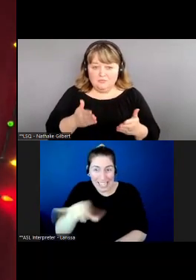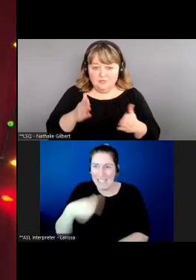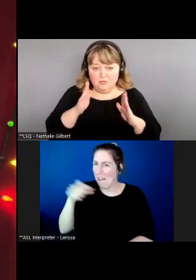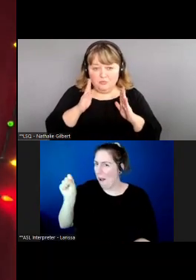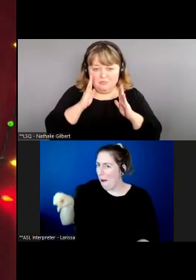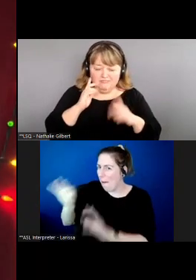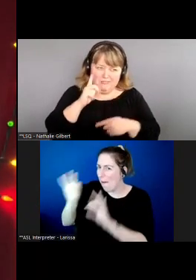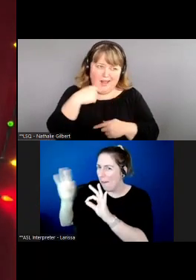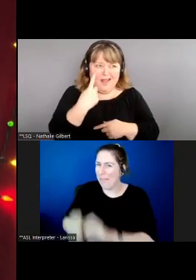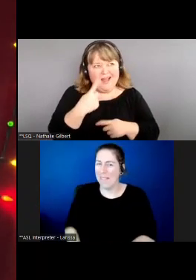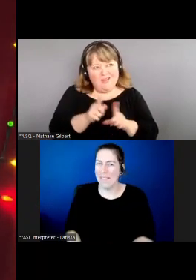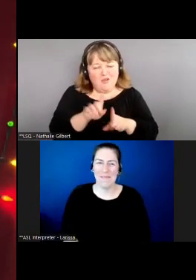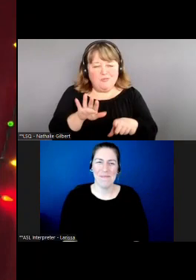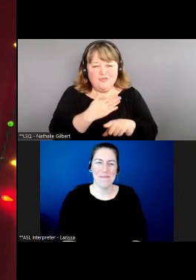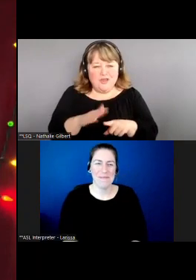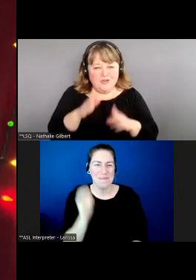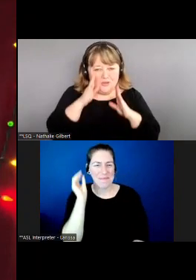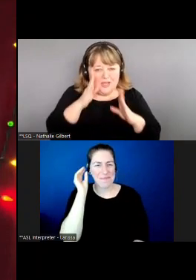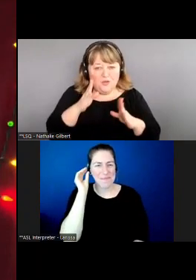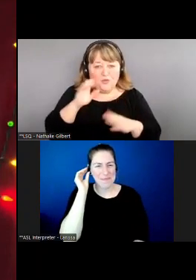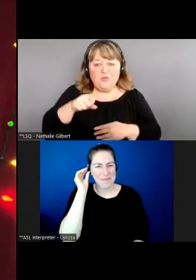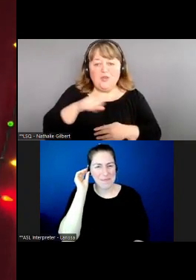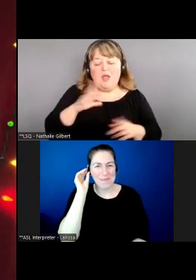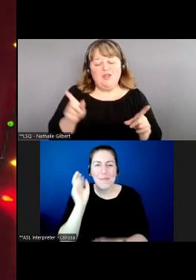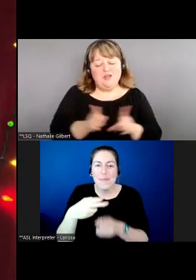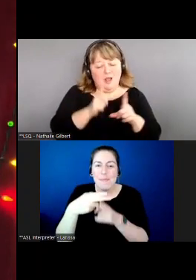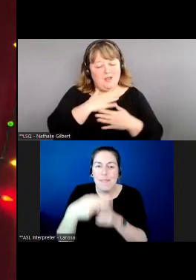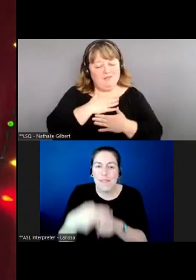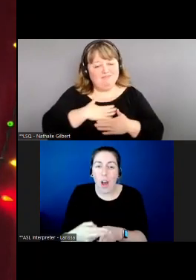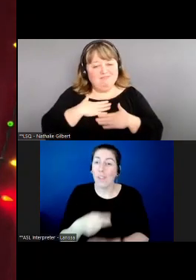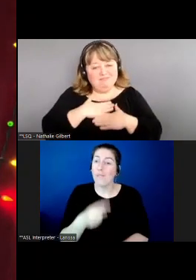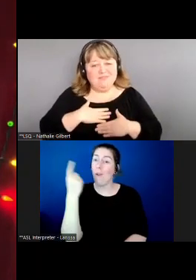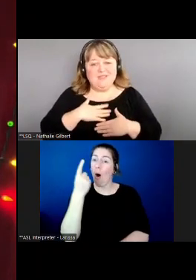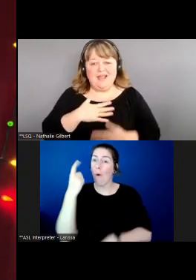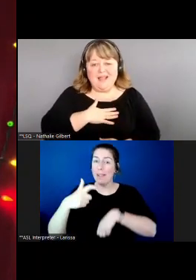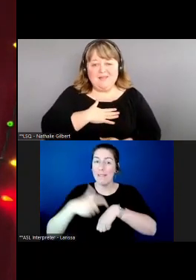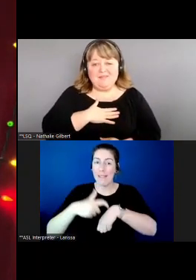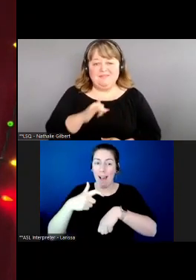do it. This one's called There's Always Time for Silly.